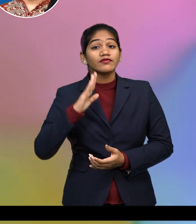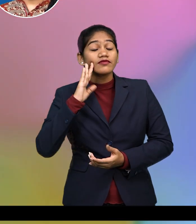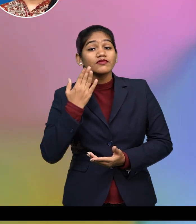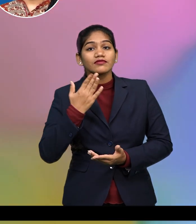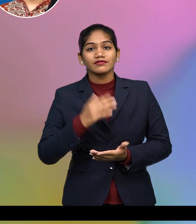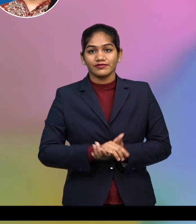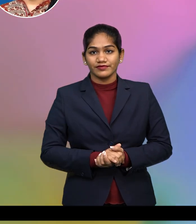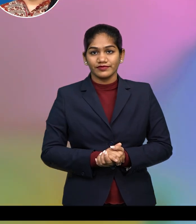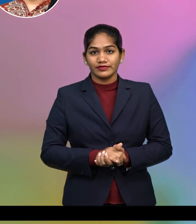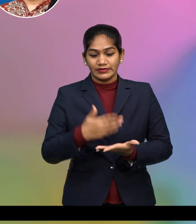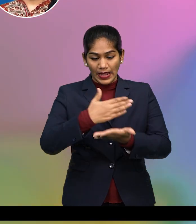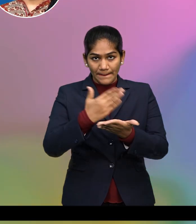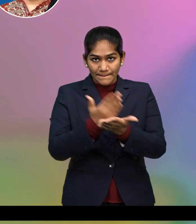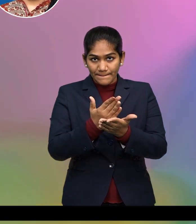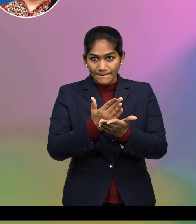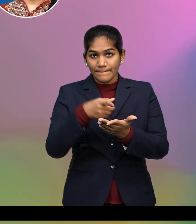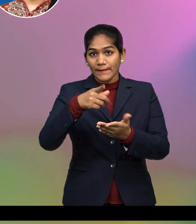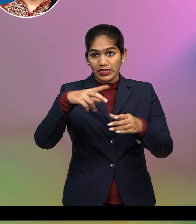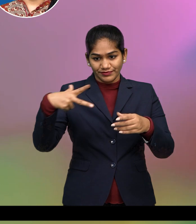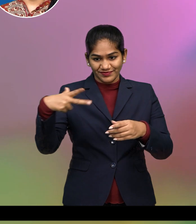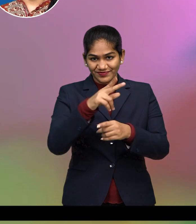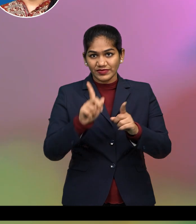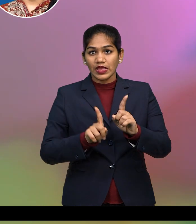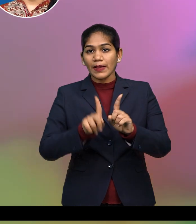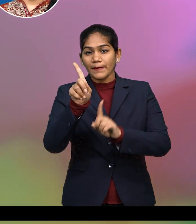When a piece of a parent plant